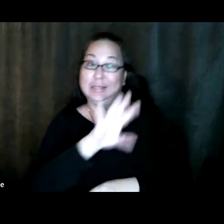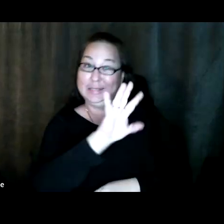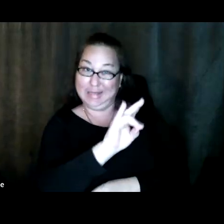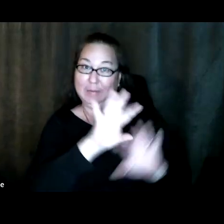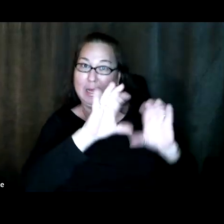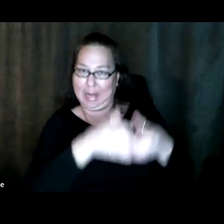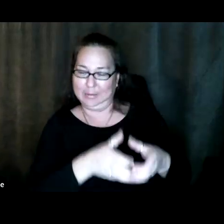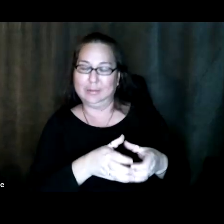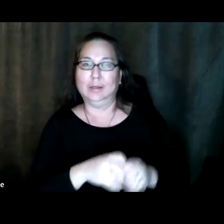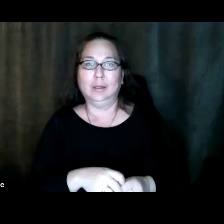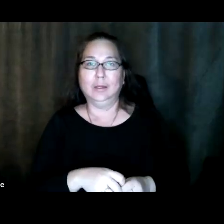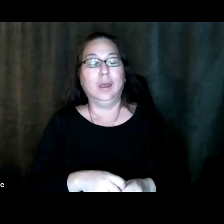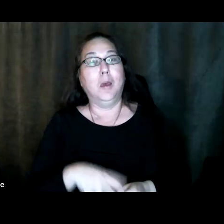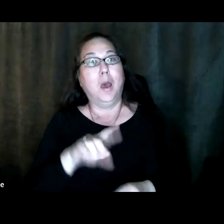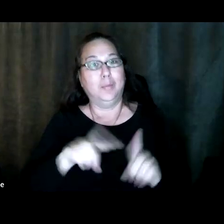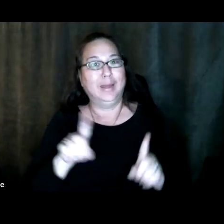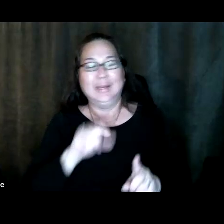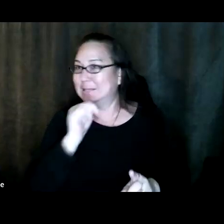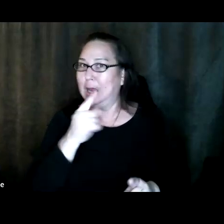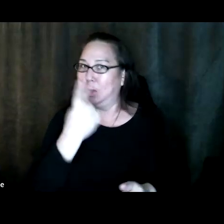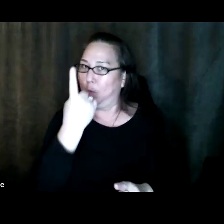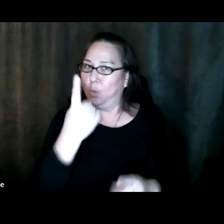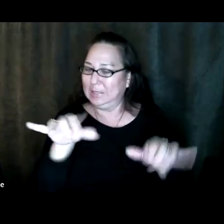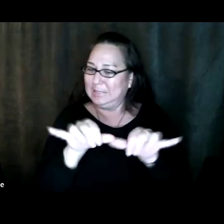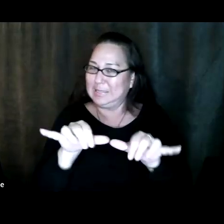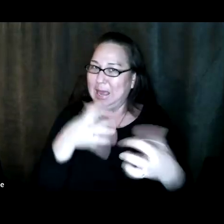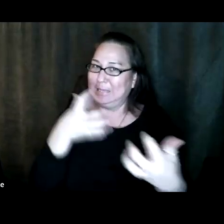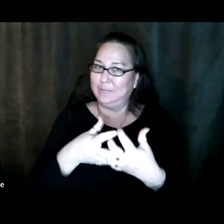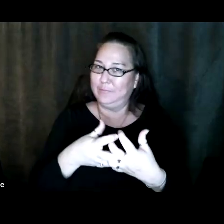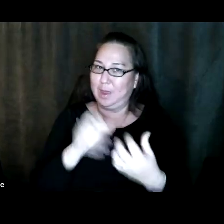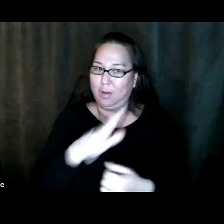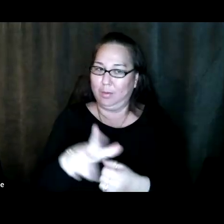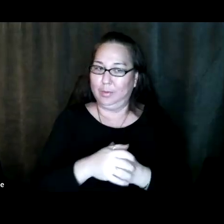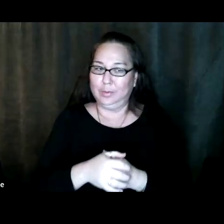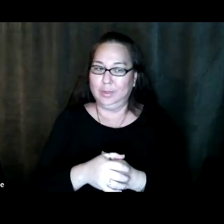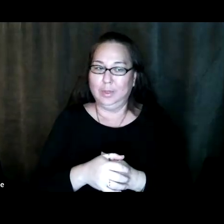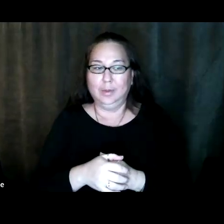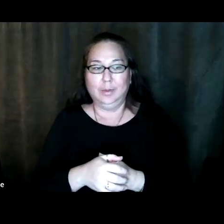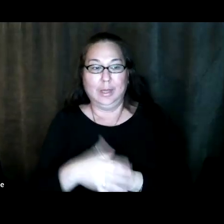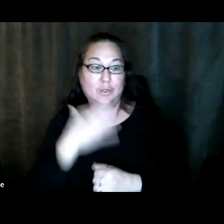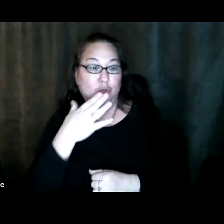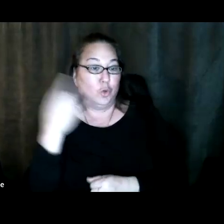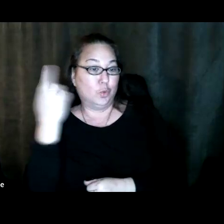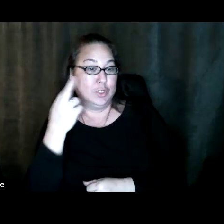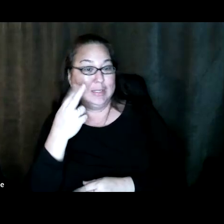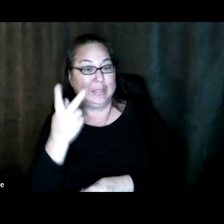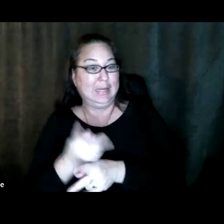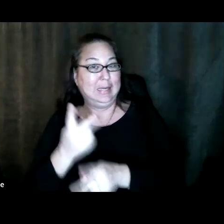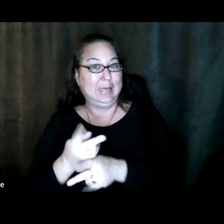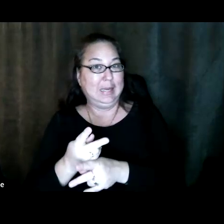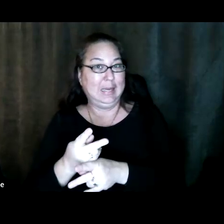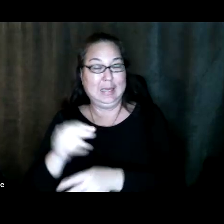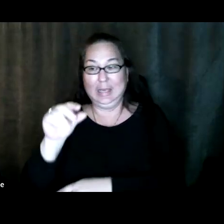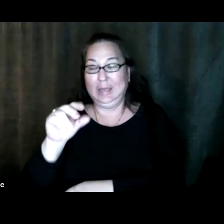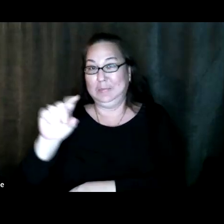it's not one size fits all. There's lots of good reasons to keep a 6. Just the teaching time alone, or